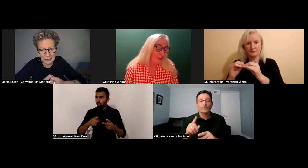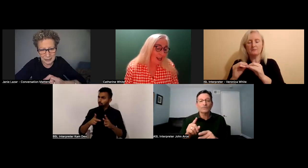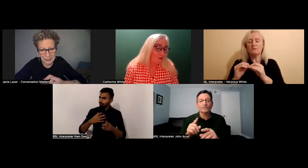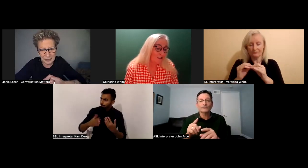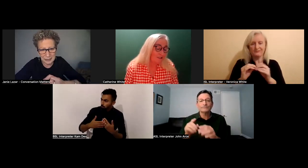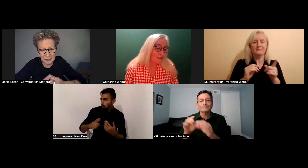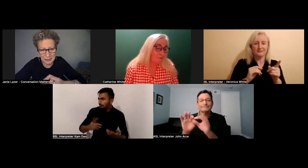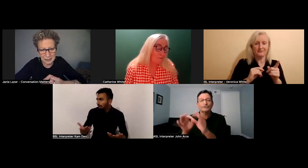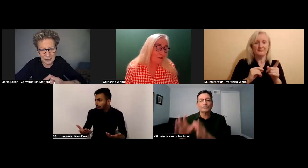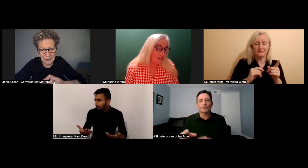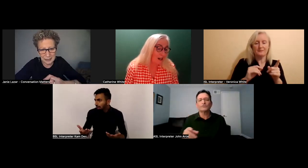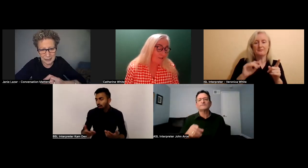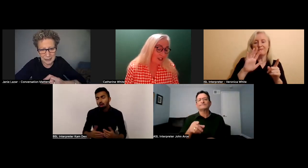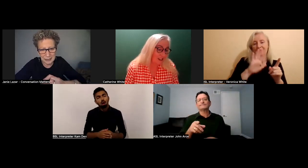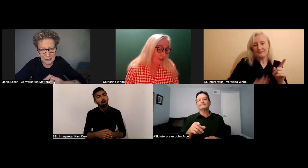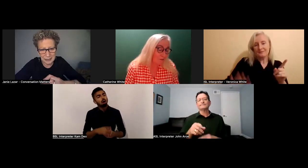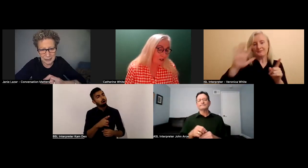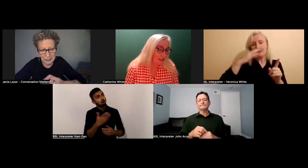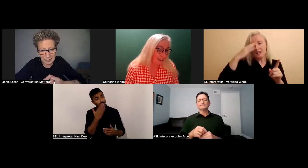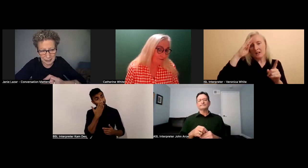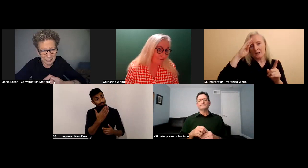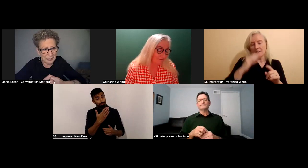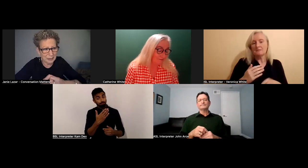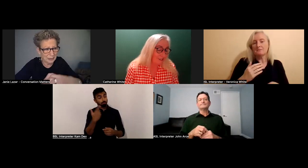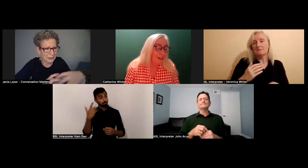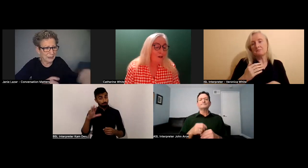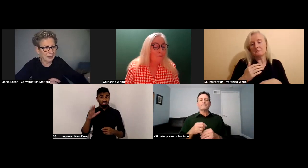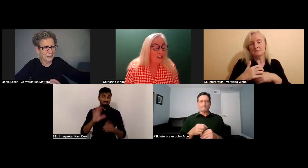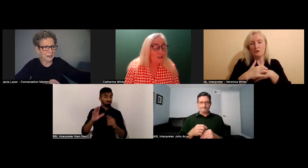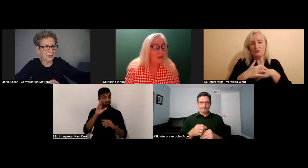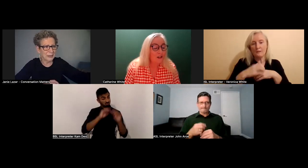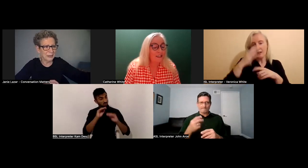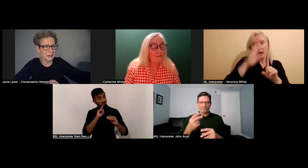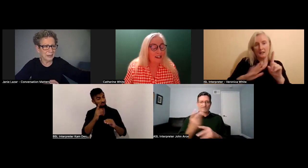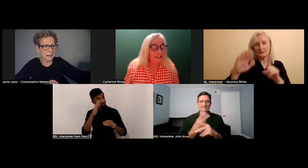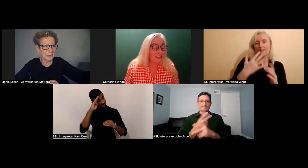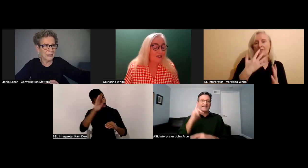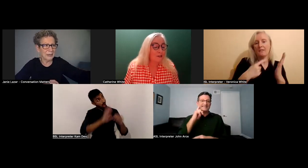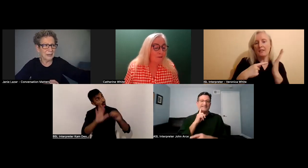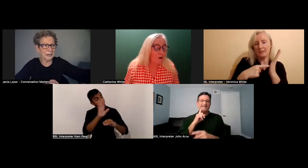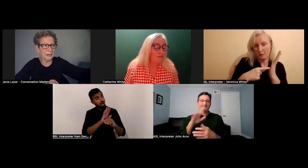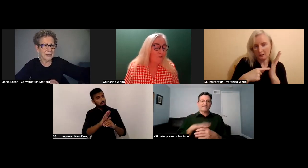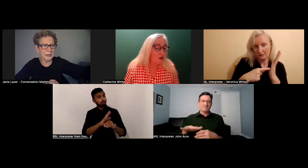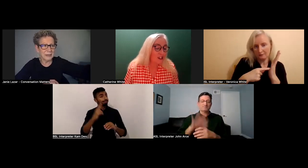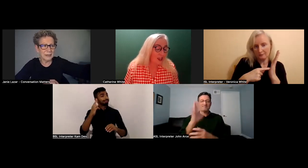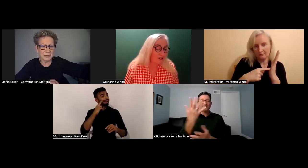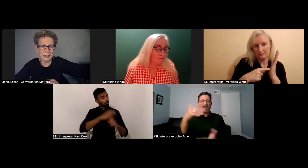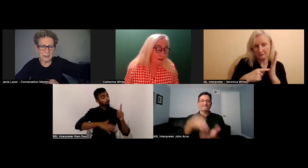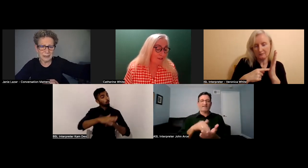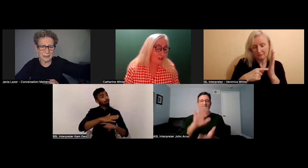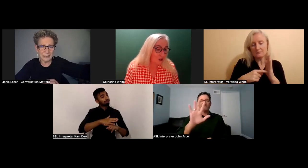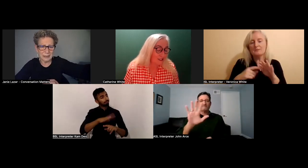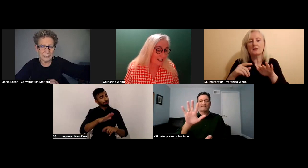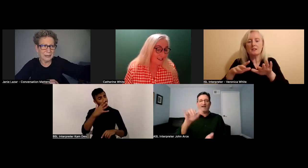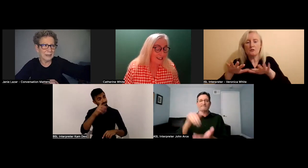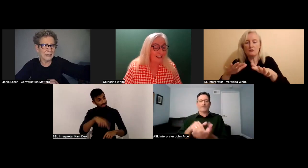are 5,000 members of the deaf community, but it's also estimated that there's about 40,000